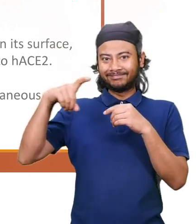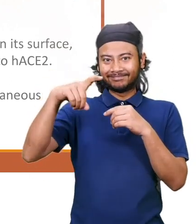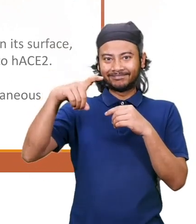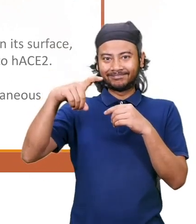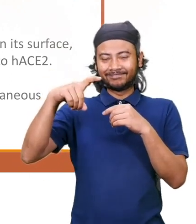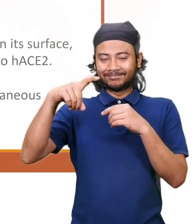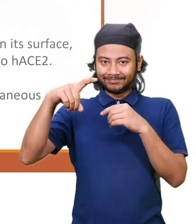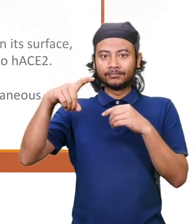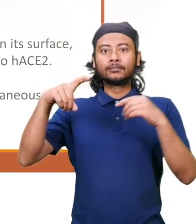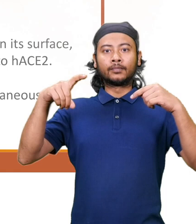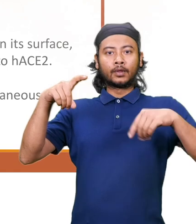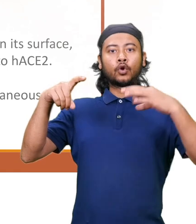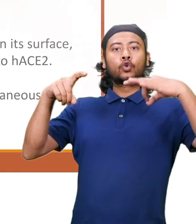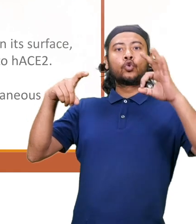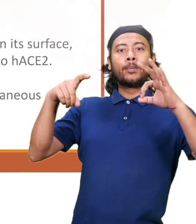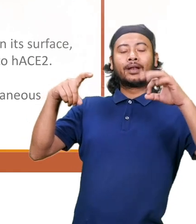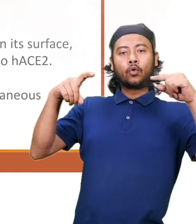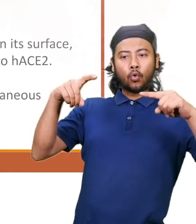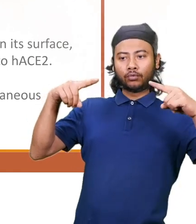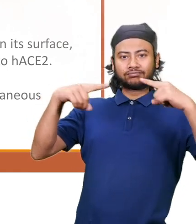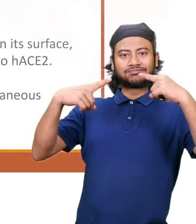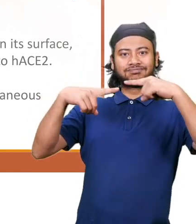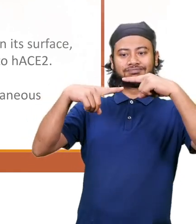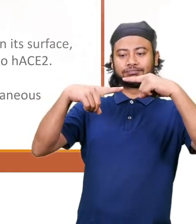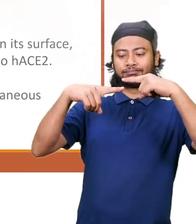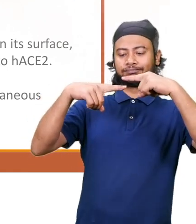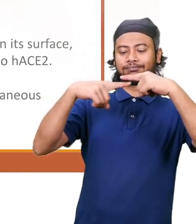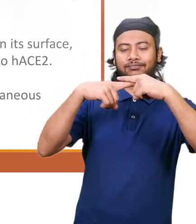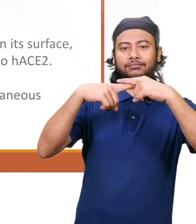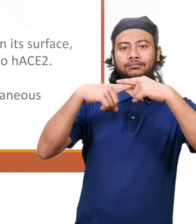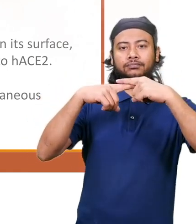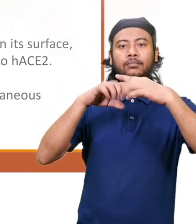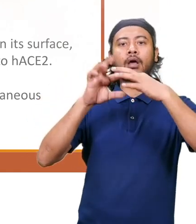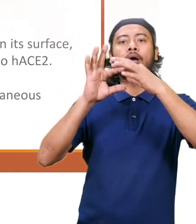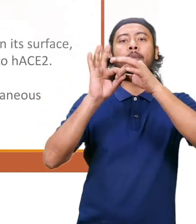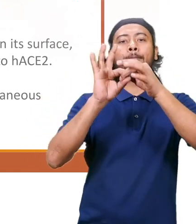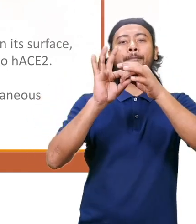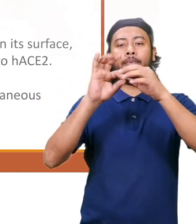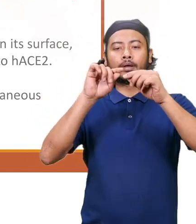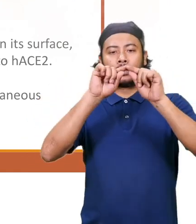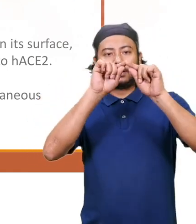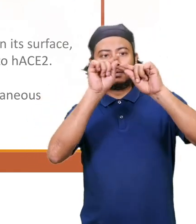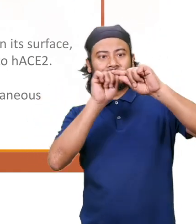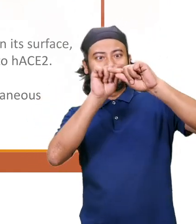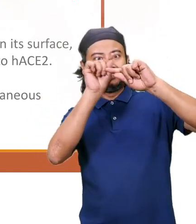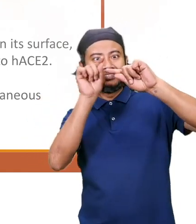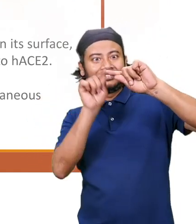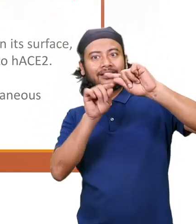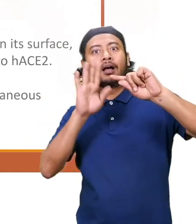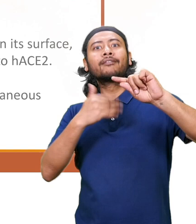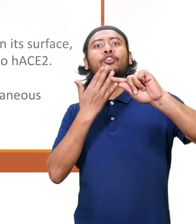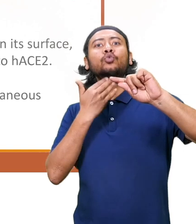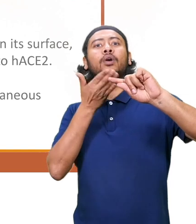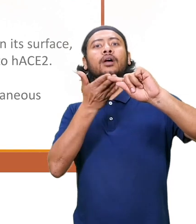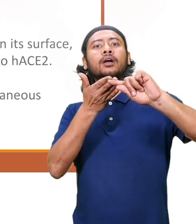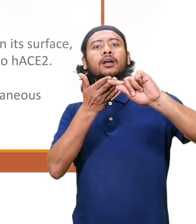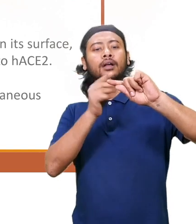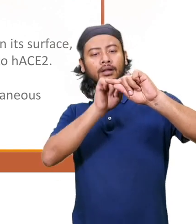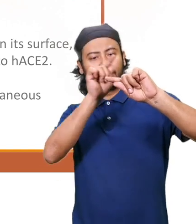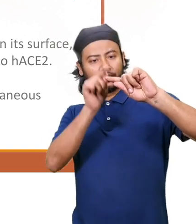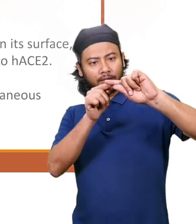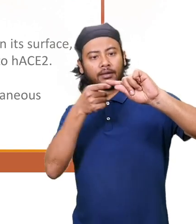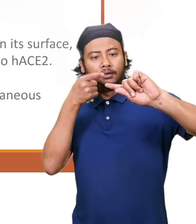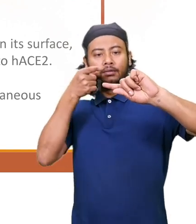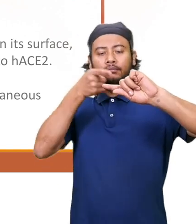and that helps in the viral attachment and entry to human cells. Human angiotensin converting